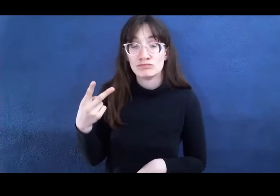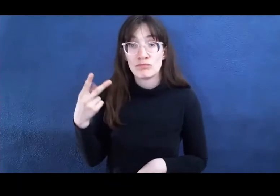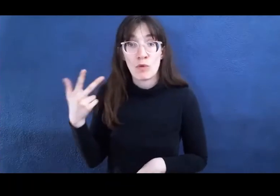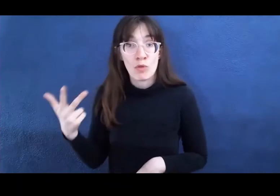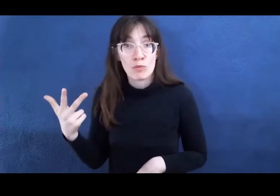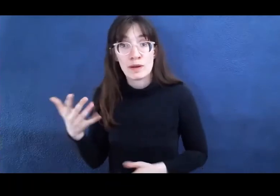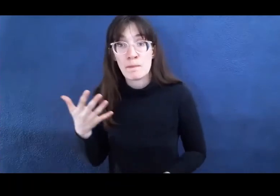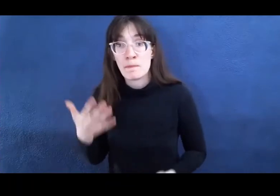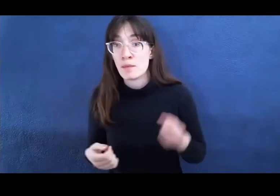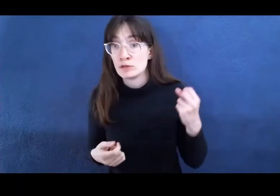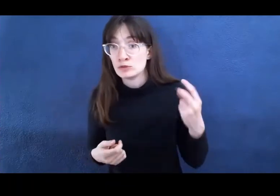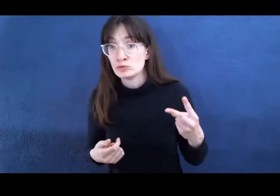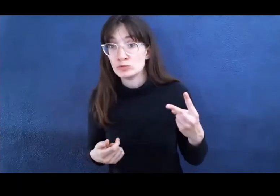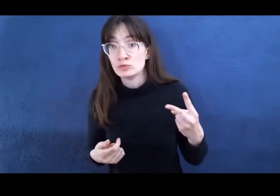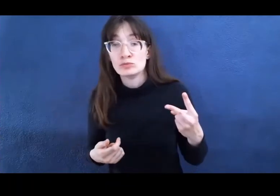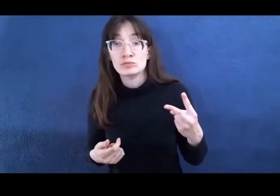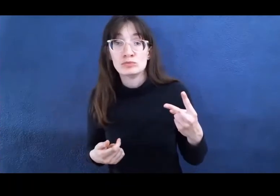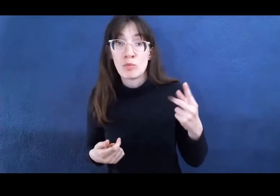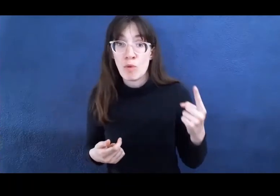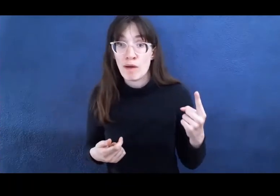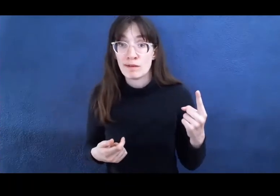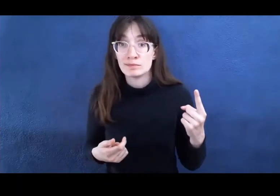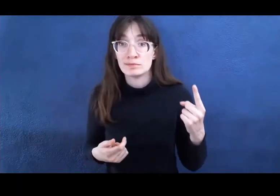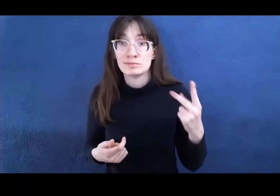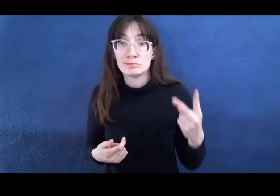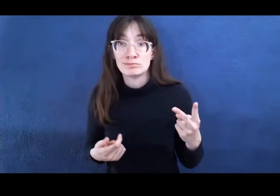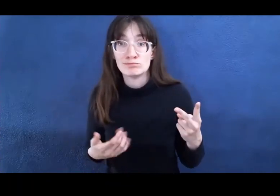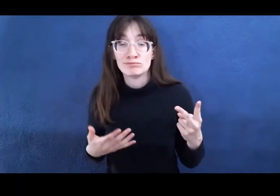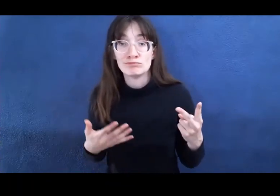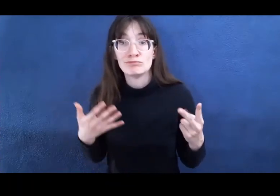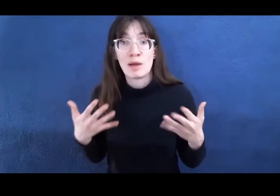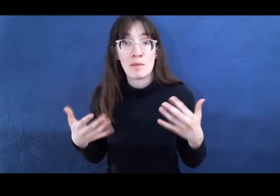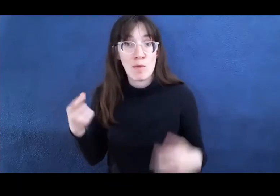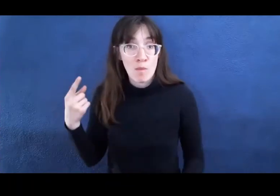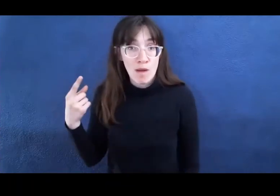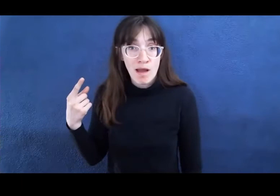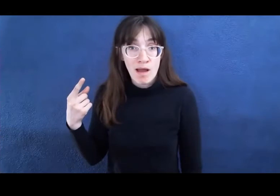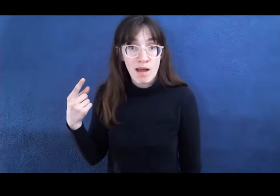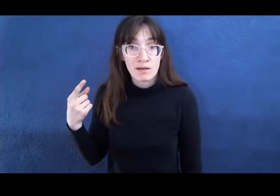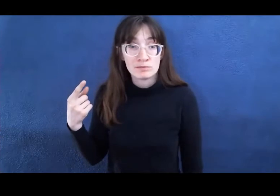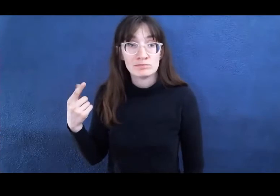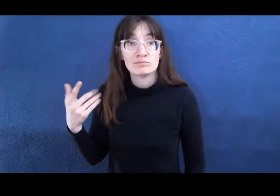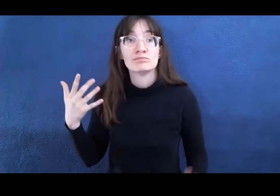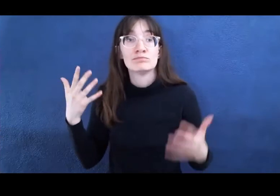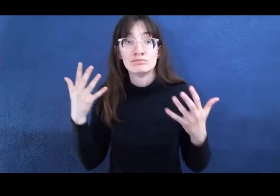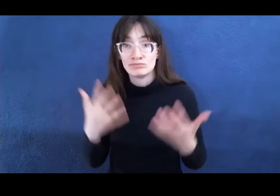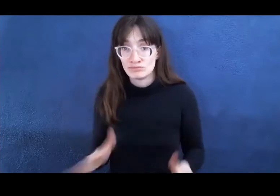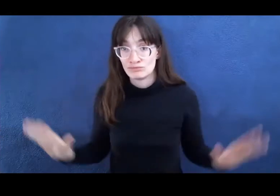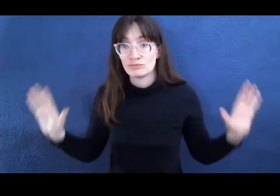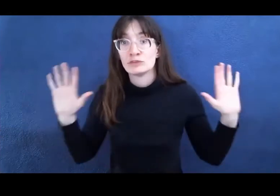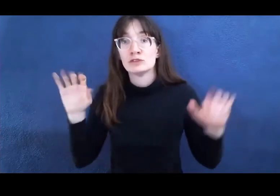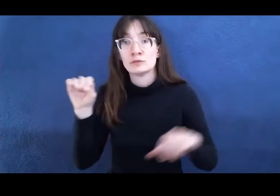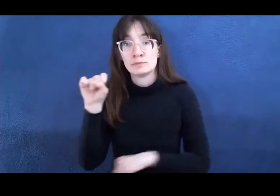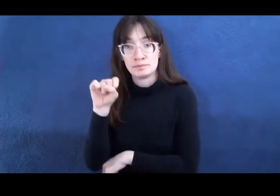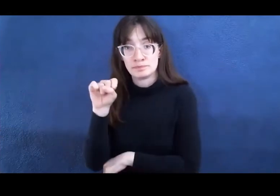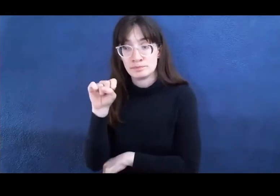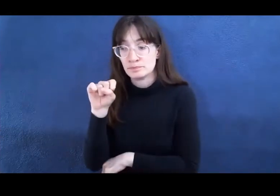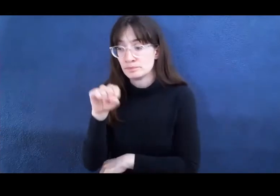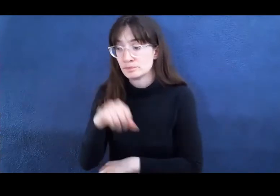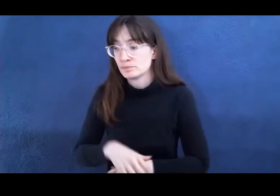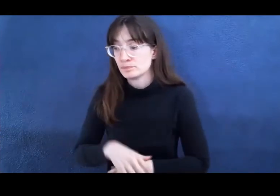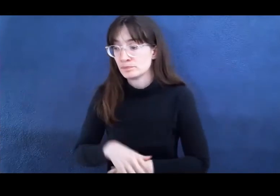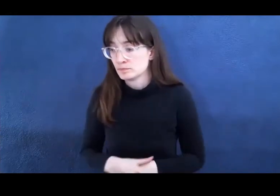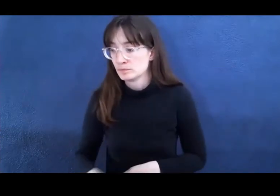perhaps for 1. And whenever you're ready, you might end this motion or those forms,